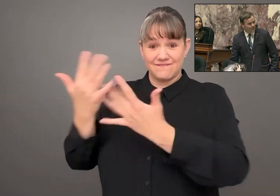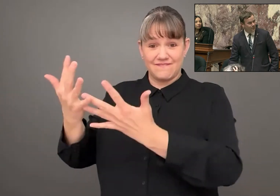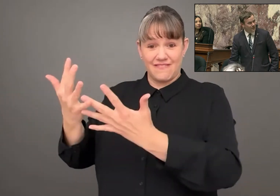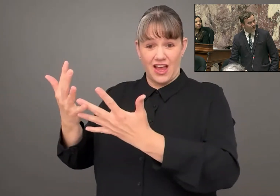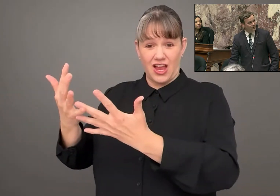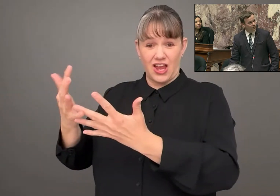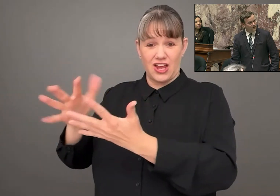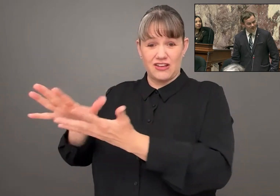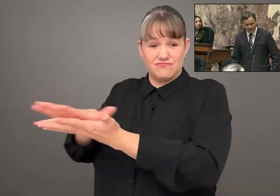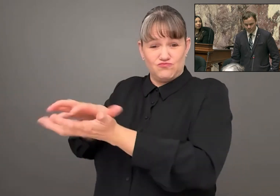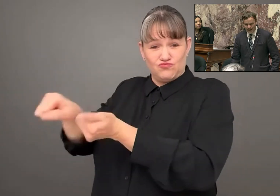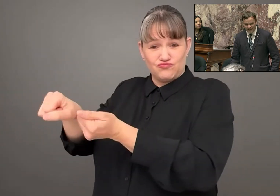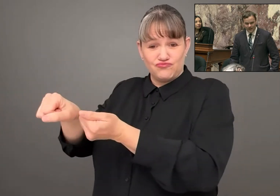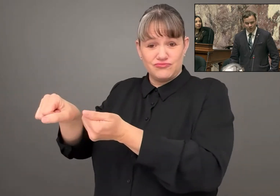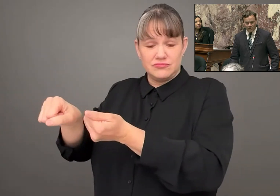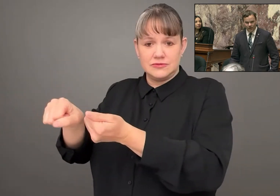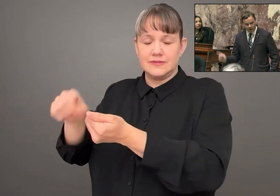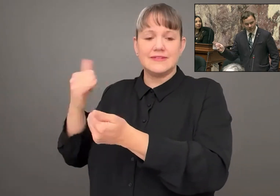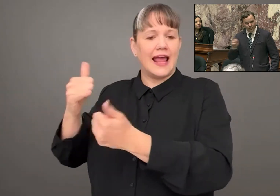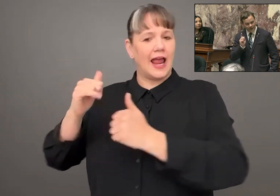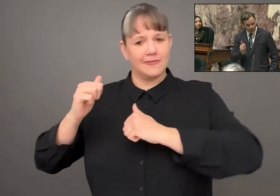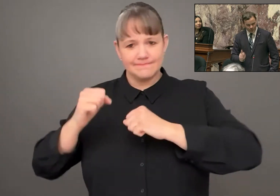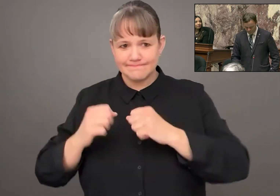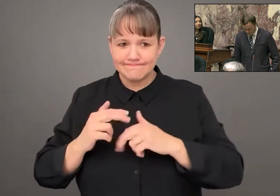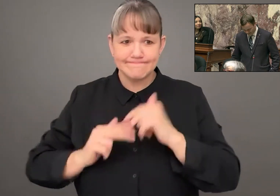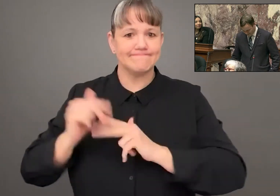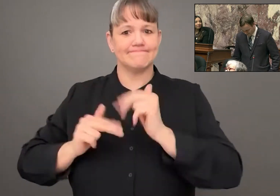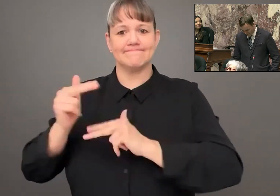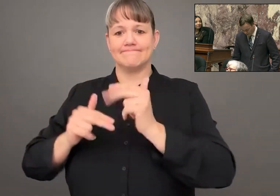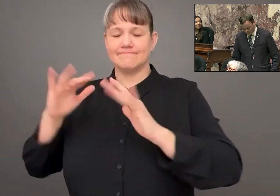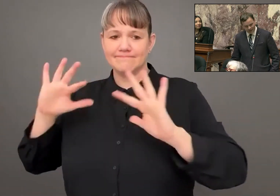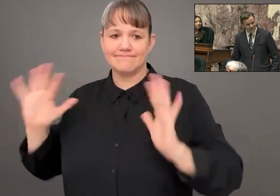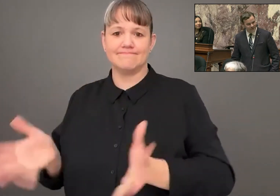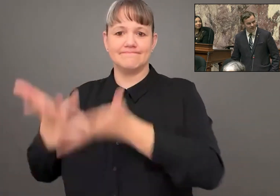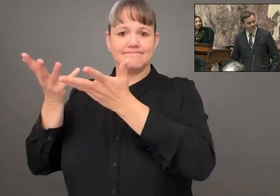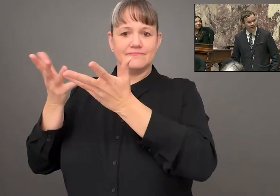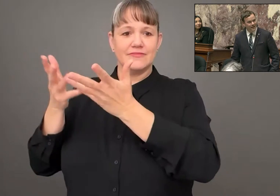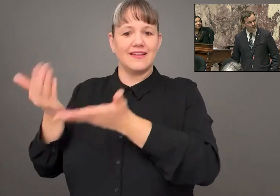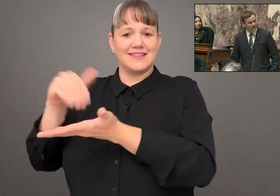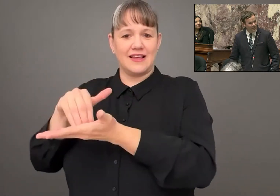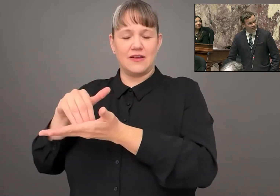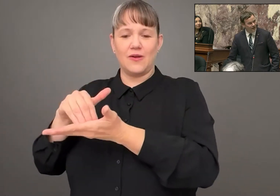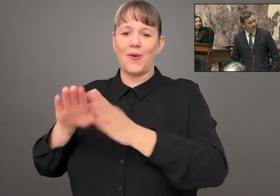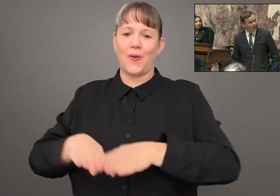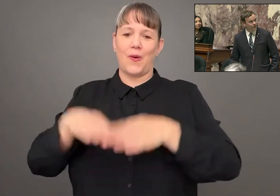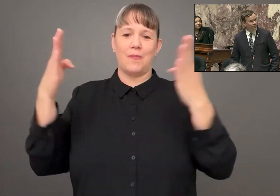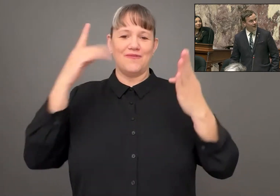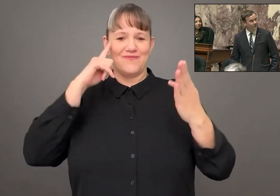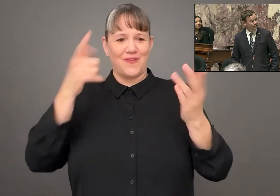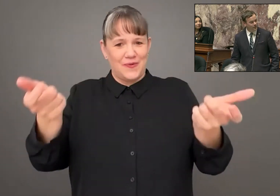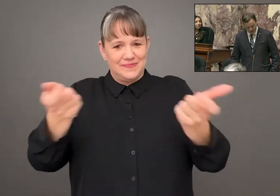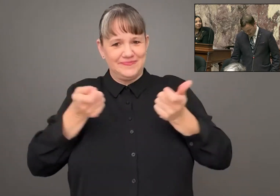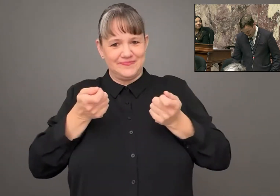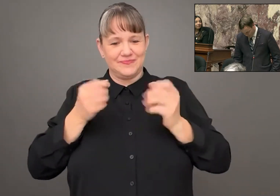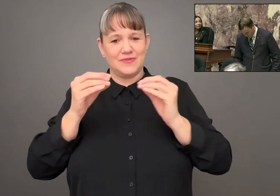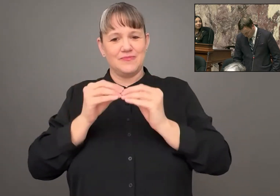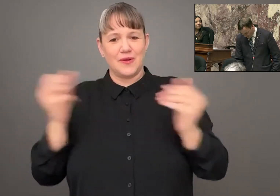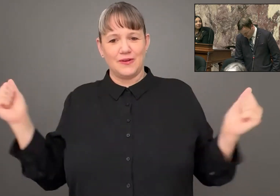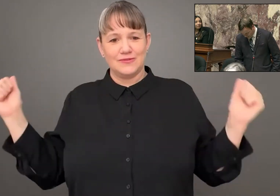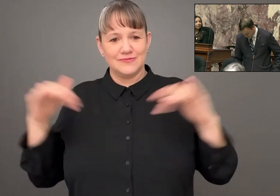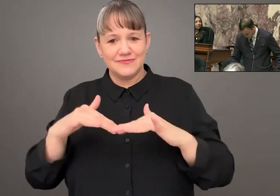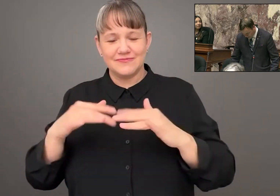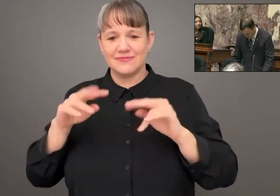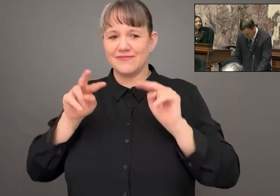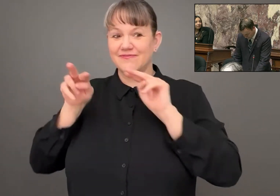stood up, they're building those businesses back, and they want you to all know they're open for business, and they hope you come visit them up in Telegraph Cove as well. So please